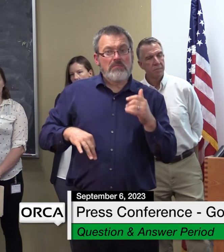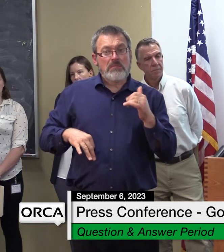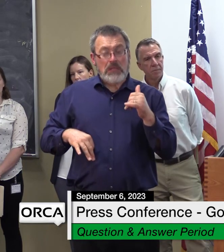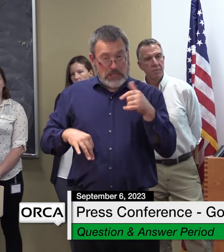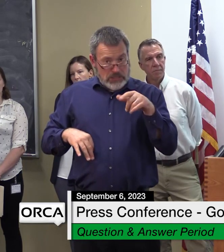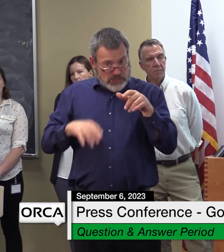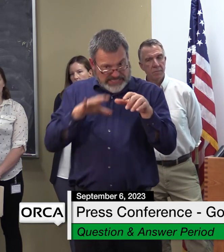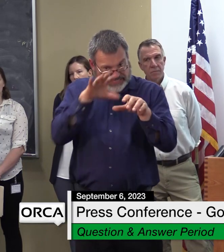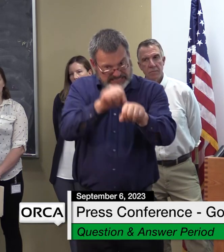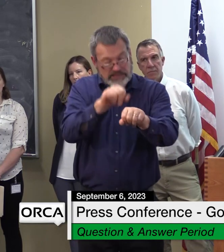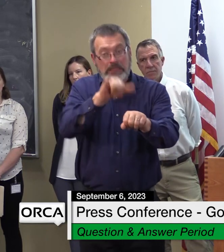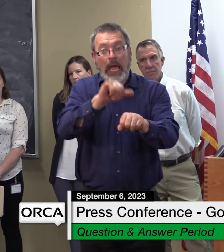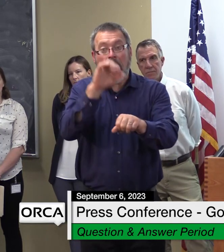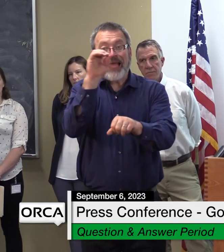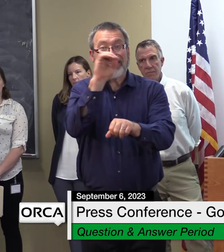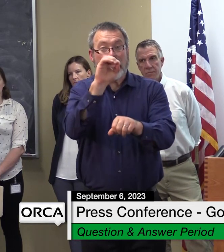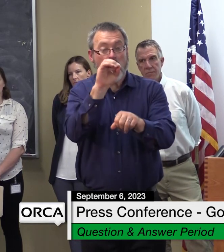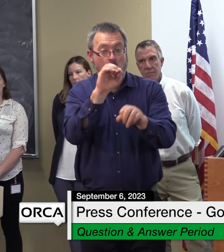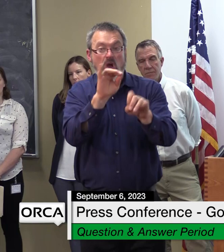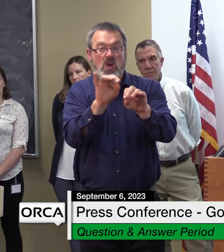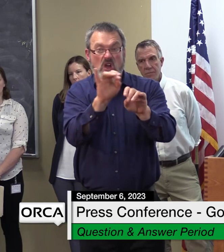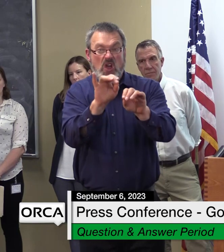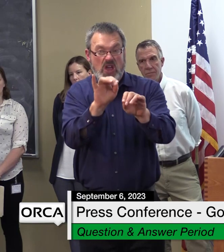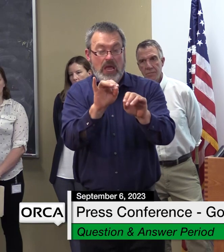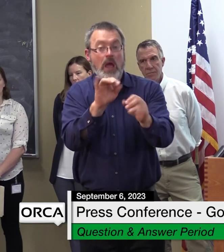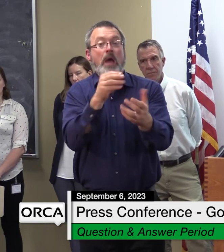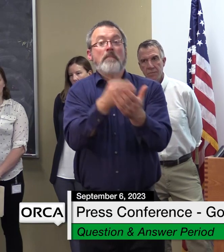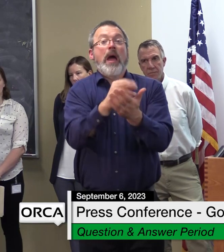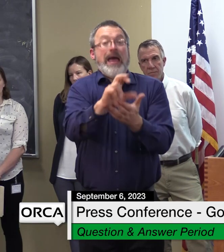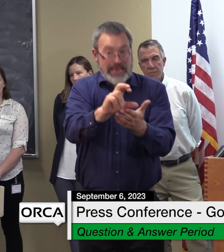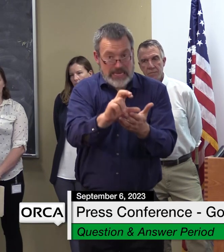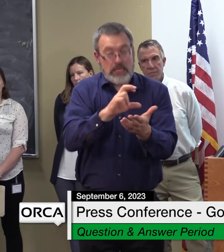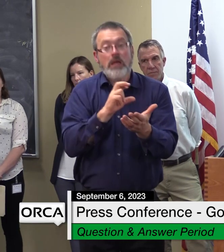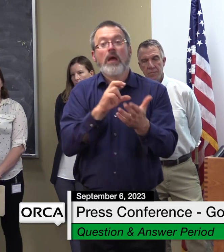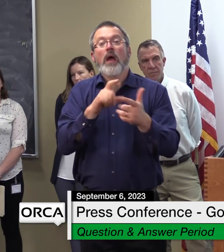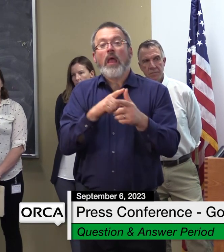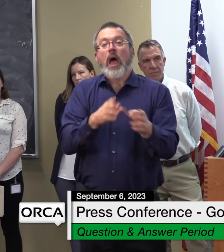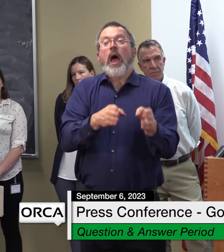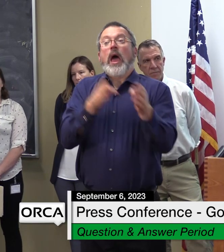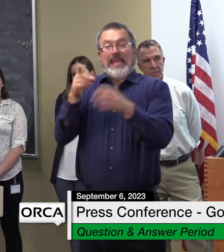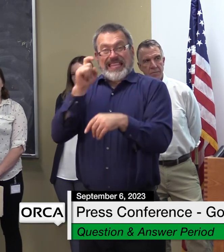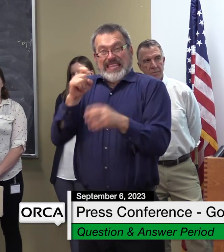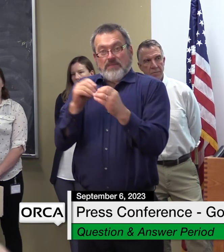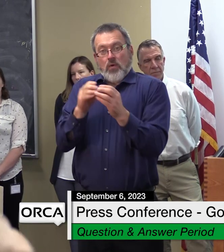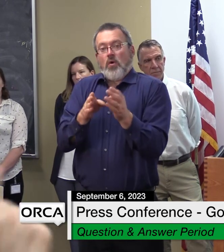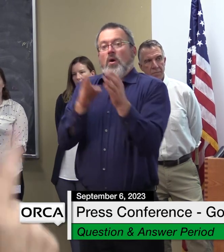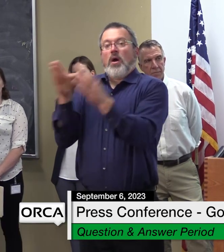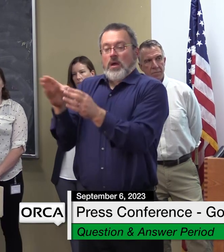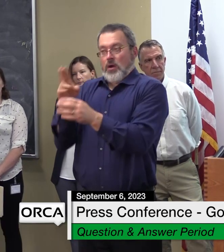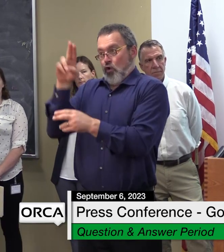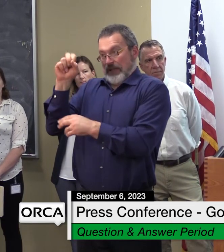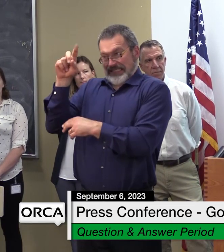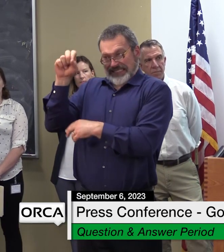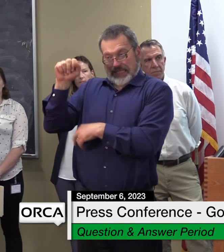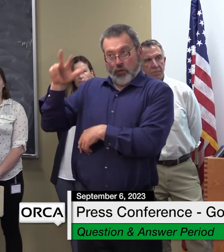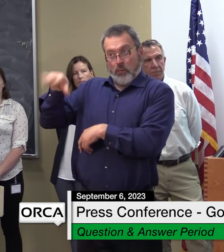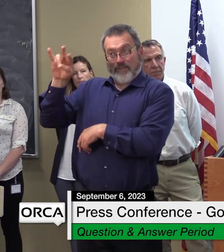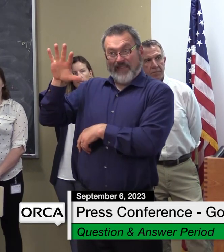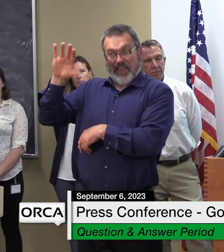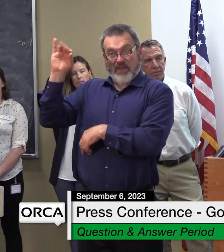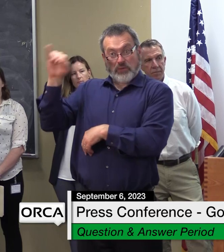get that $15,000 if they can, and then see if they need to supplement that with a USDA loan? I